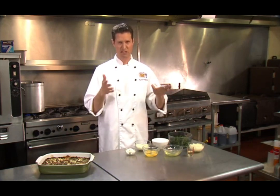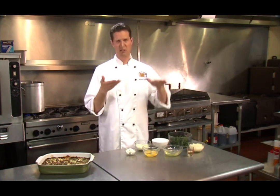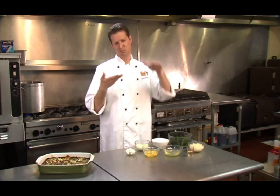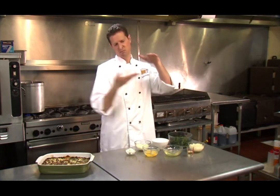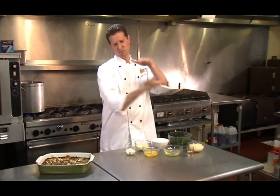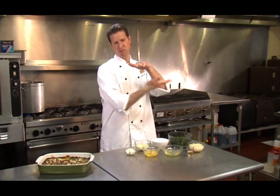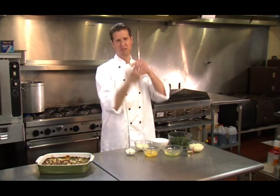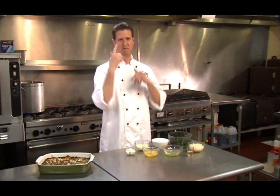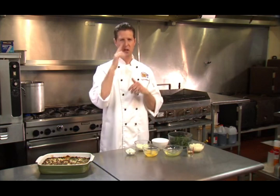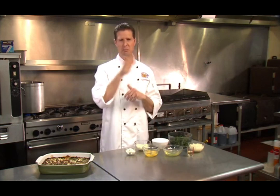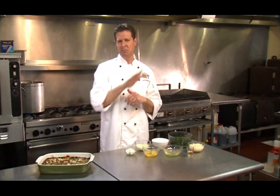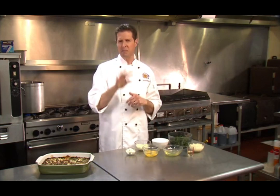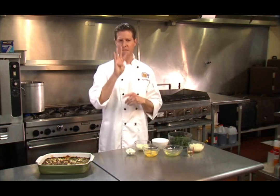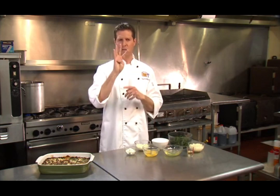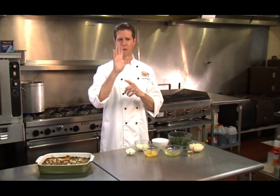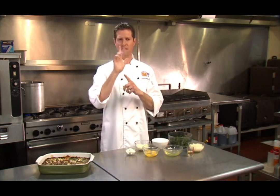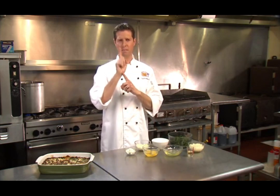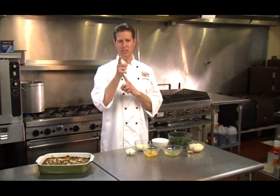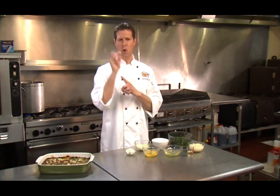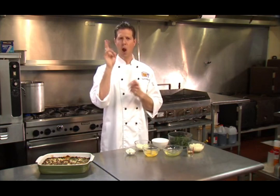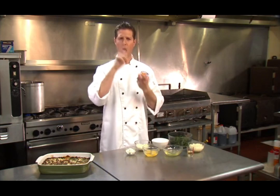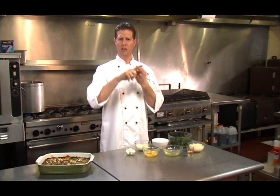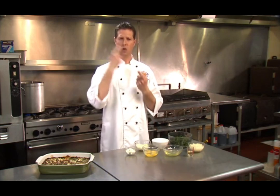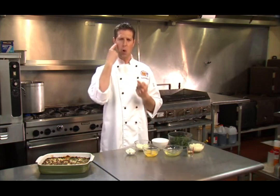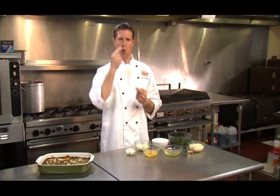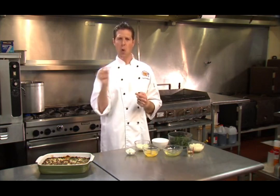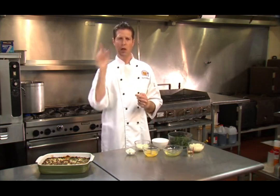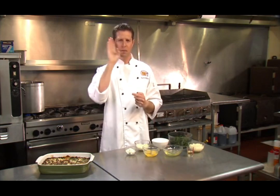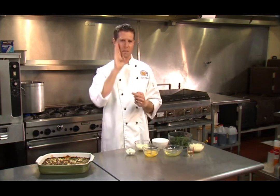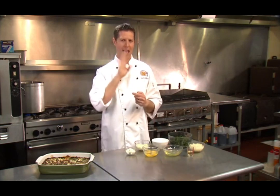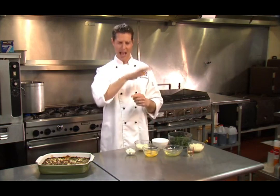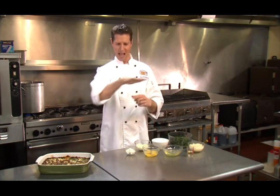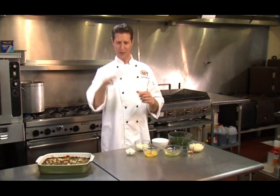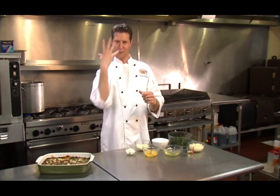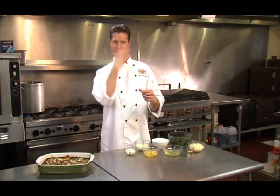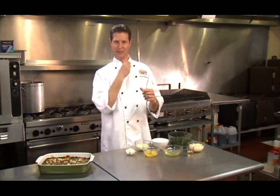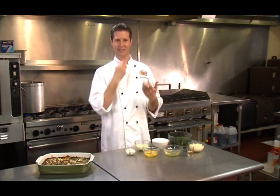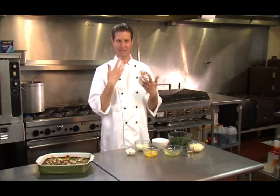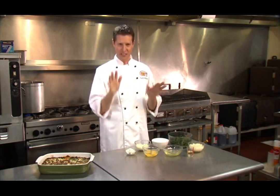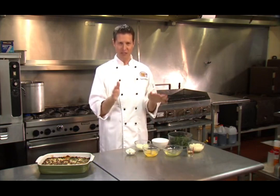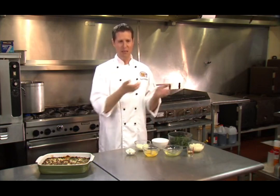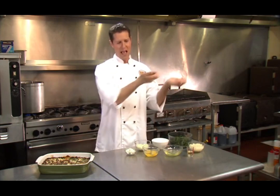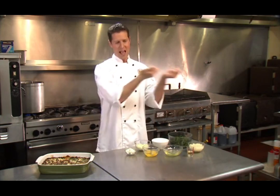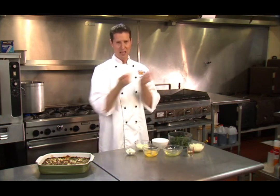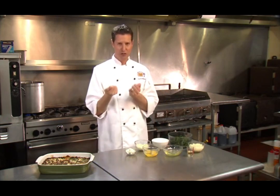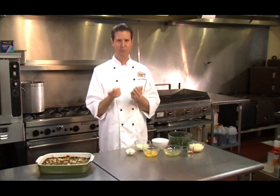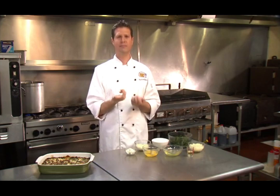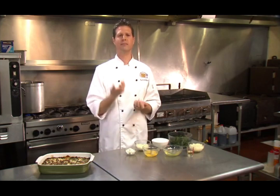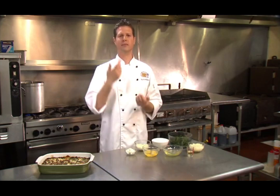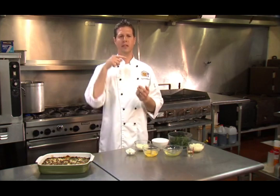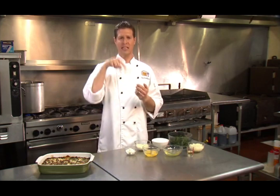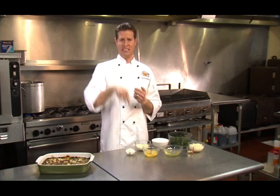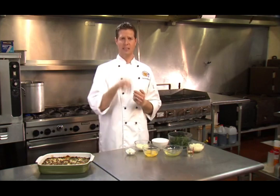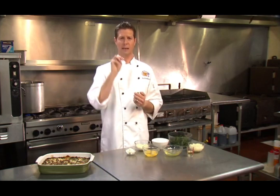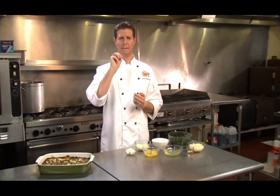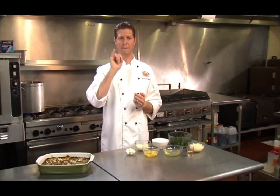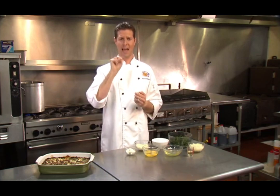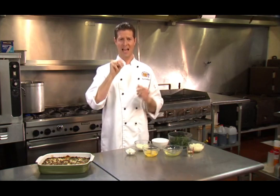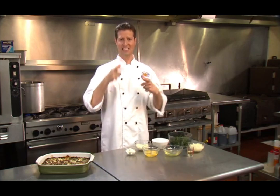and put it into an oven for about 45 minutes, or until golden brown and beautiful. This main dish